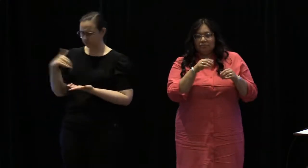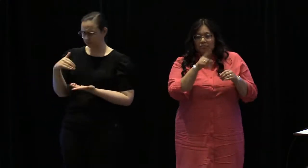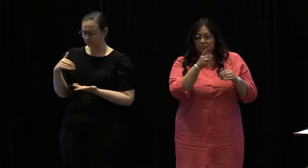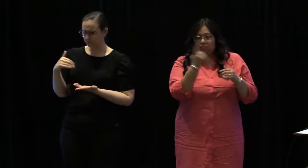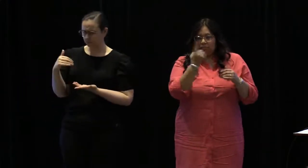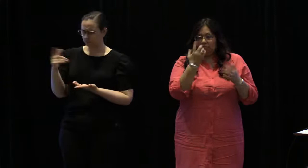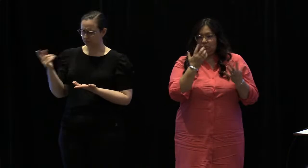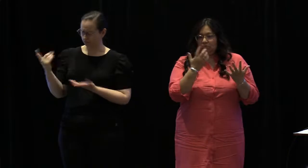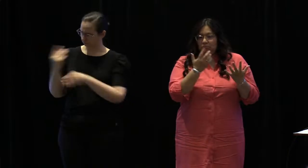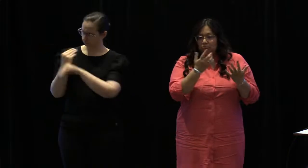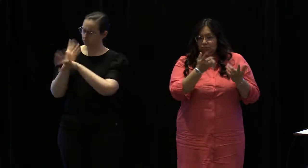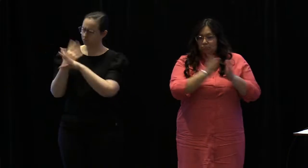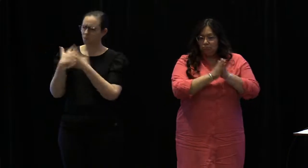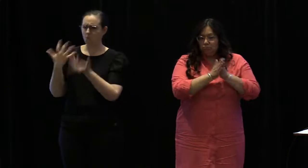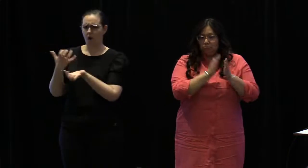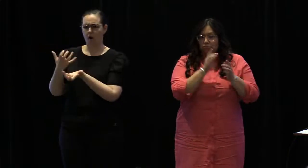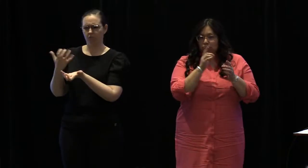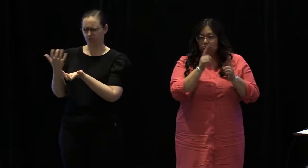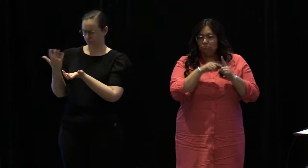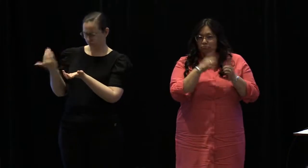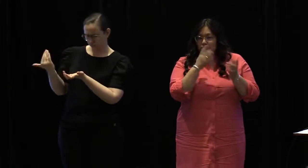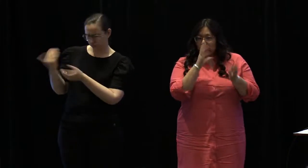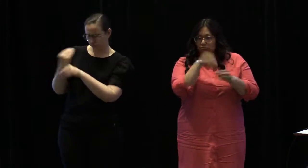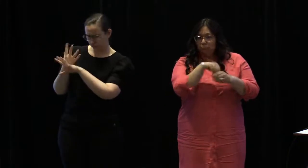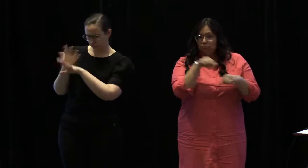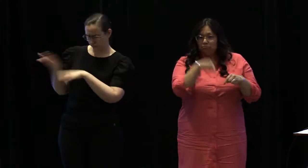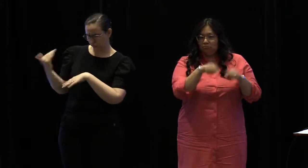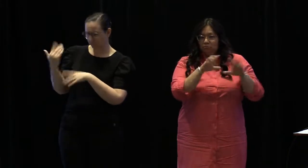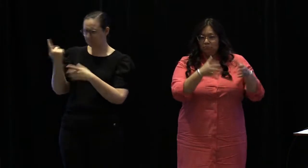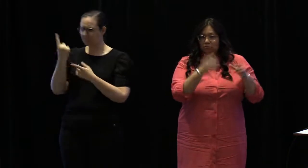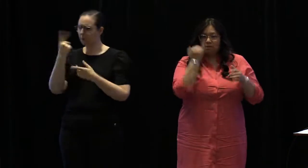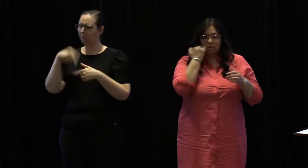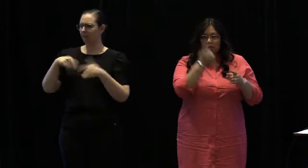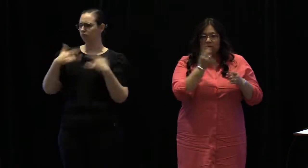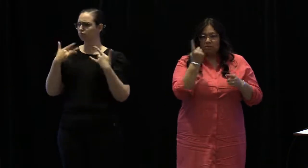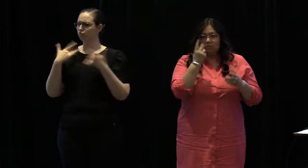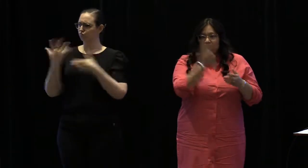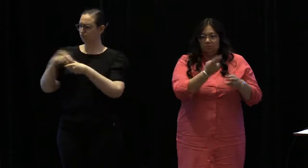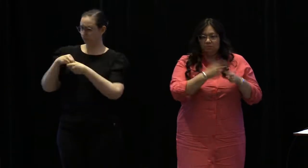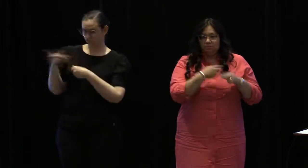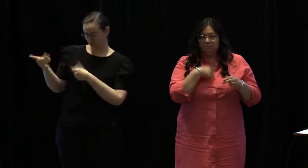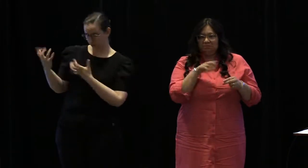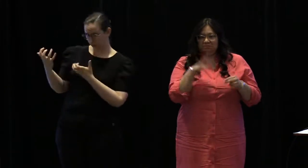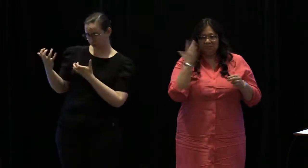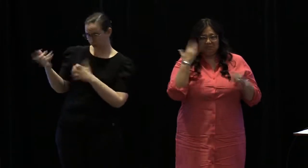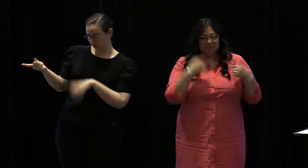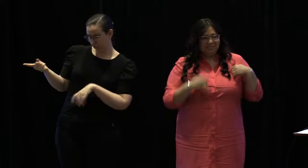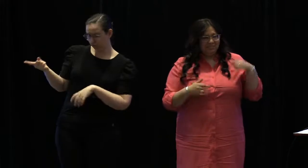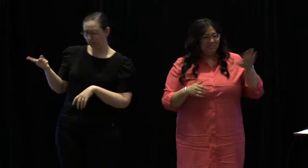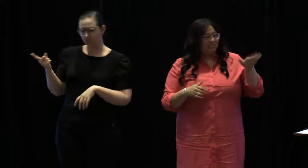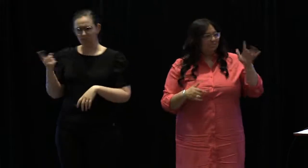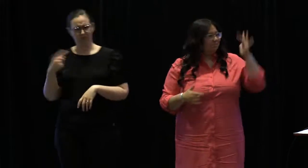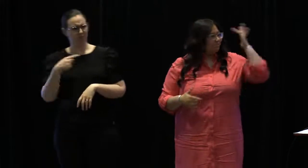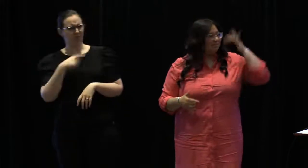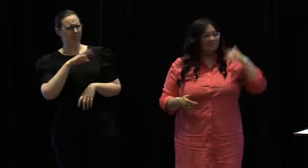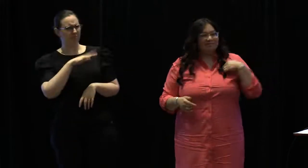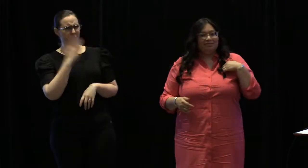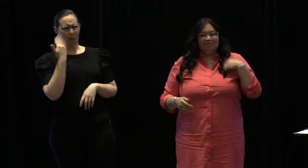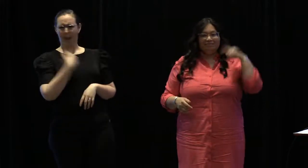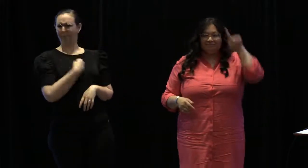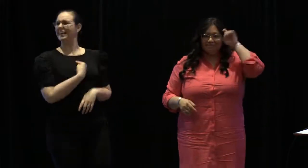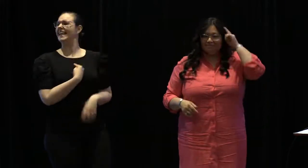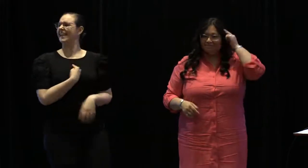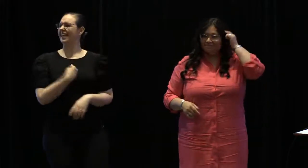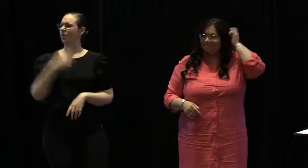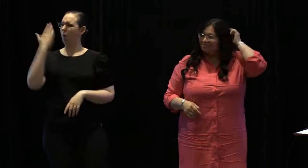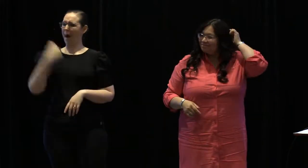to have a phone call. So we got on FaceTime with each other, and he asked if I would be interested in being a part of a committee or